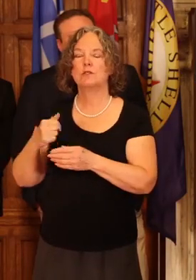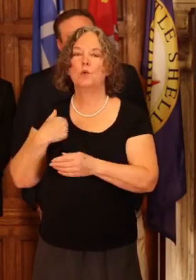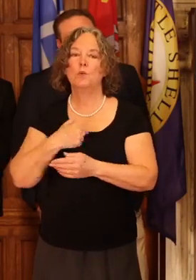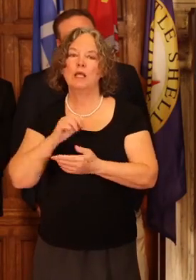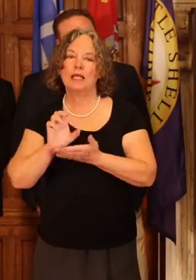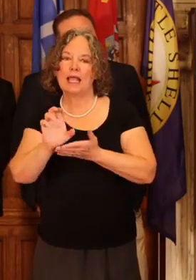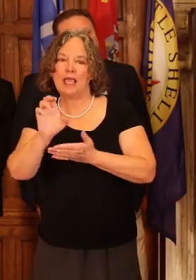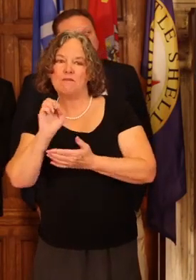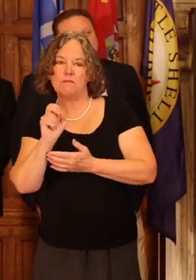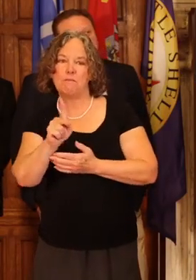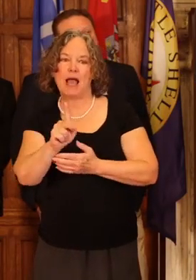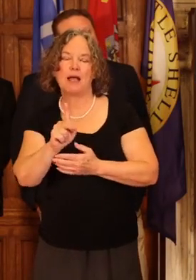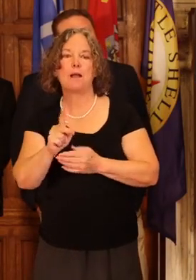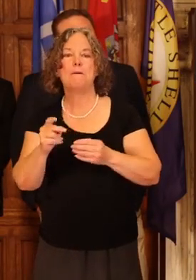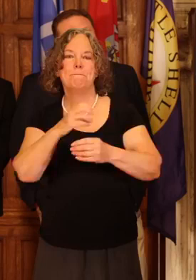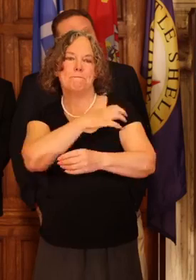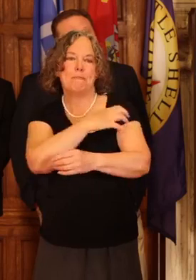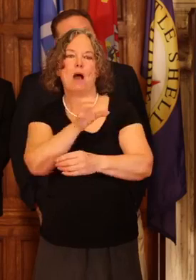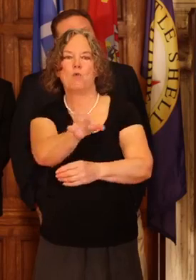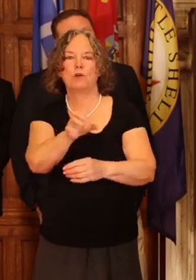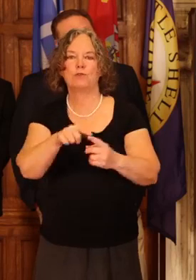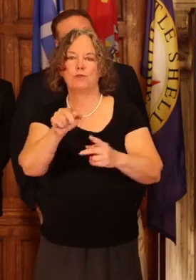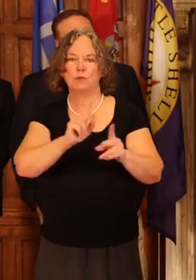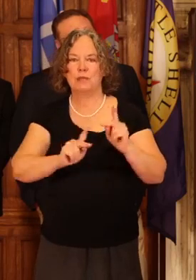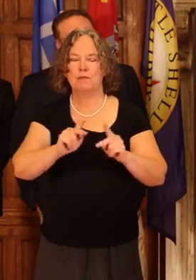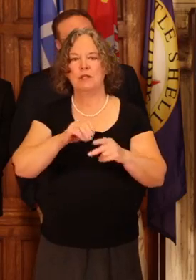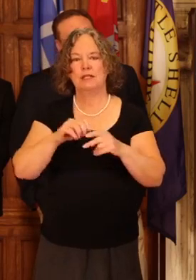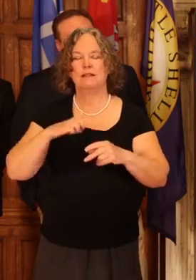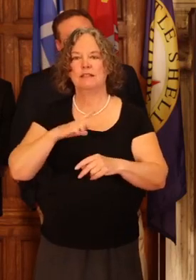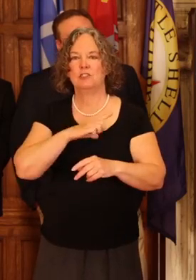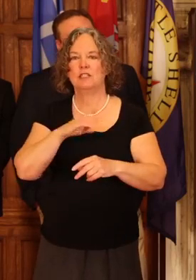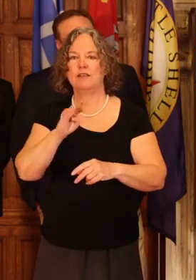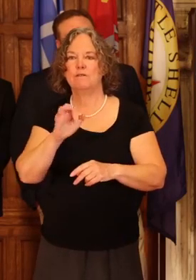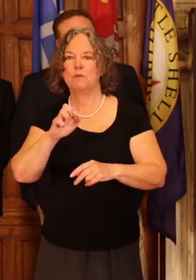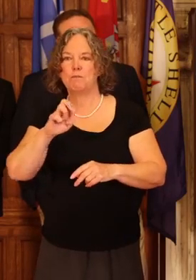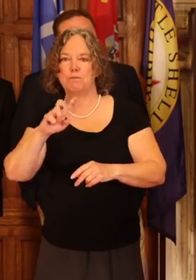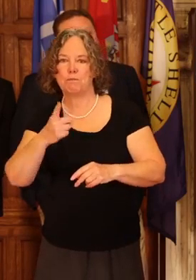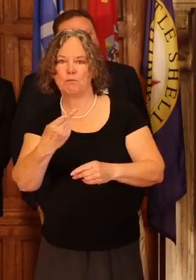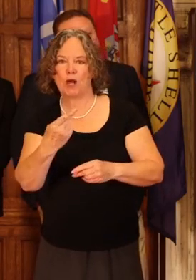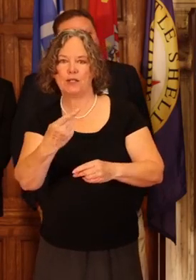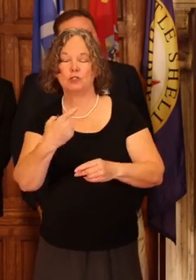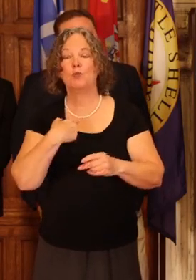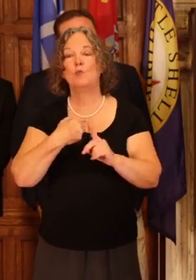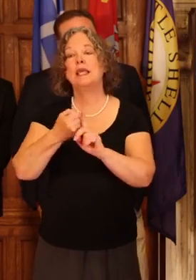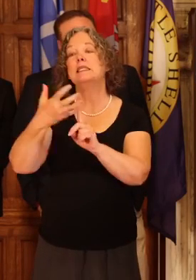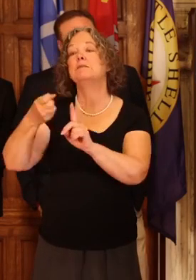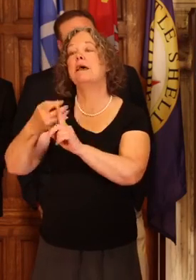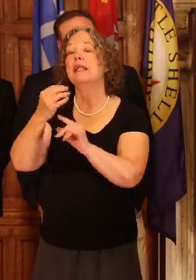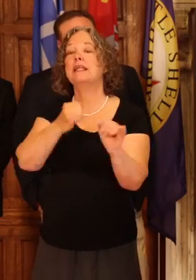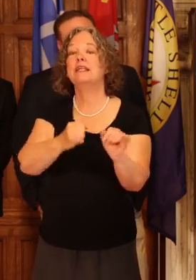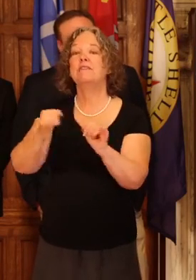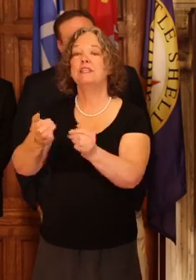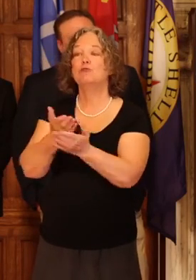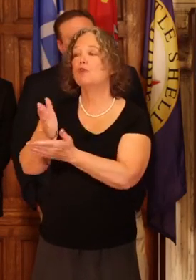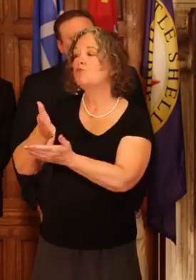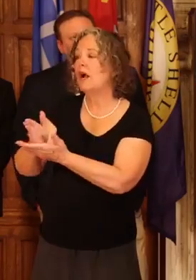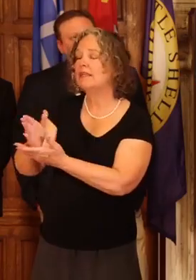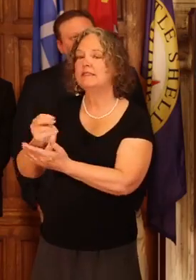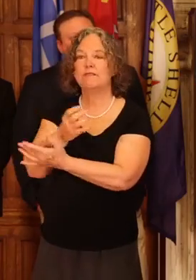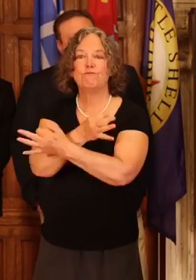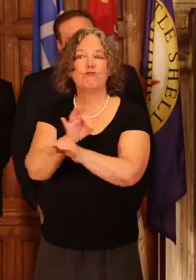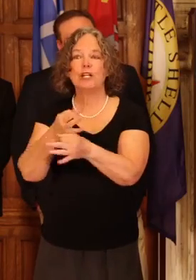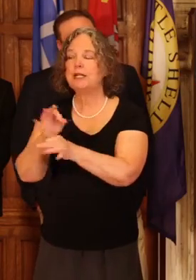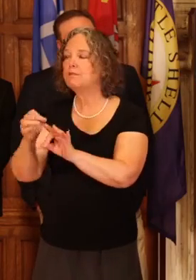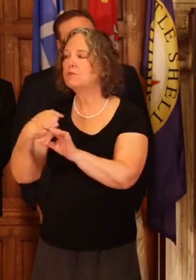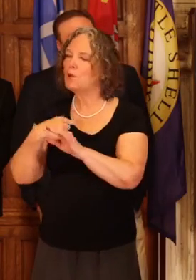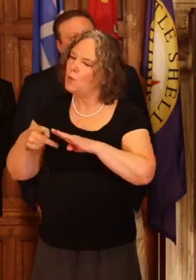power back to the people in the legislative branch of government. We expanded individual rights and freedoms. We cut regulations.